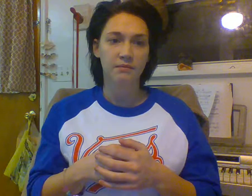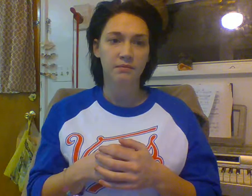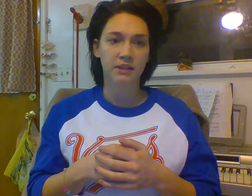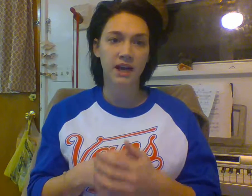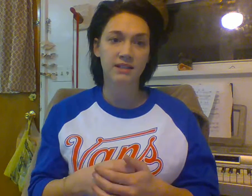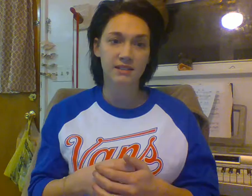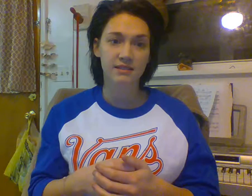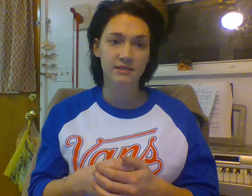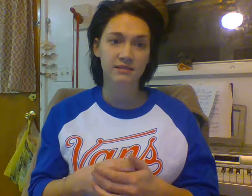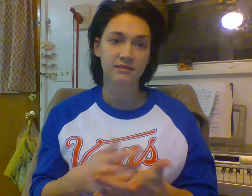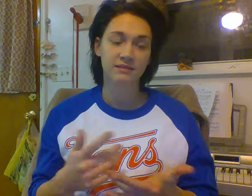Plus,